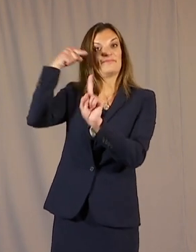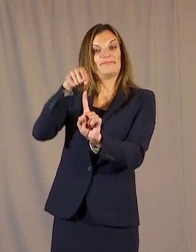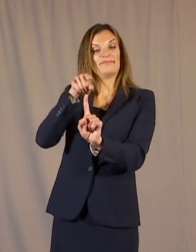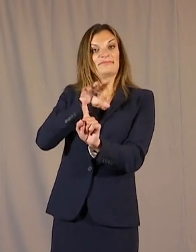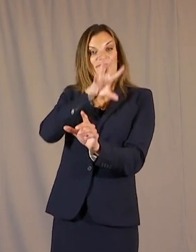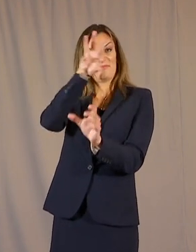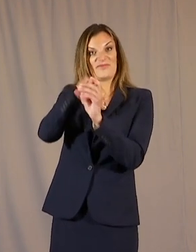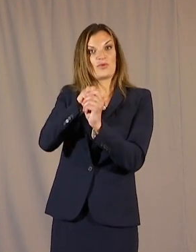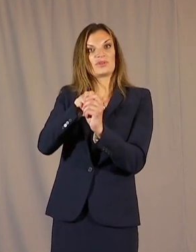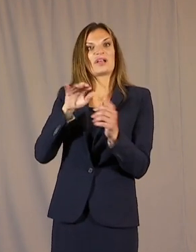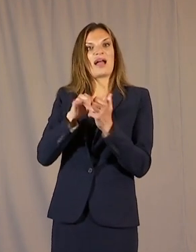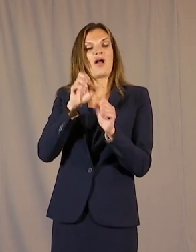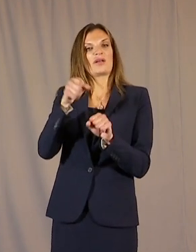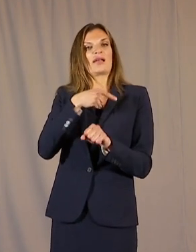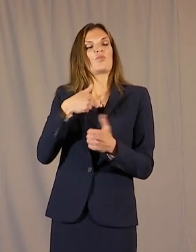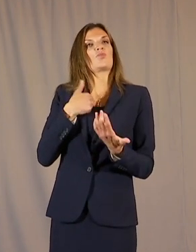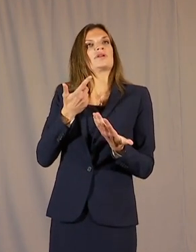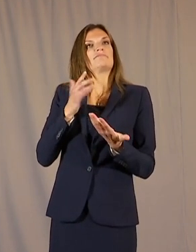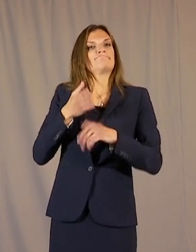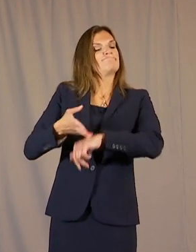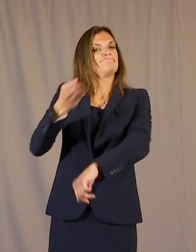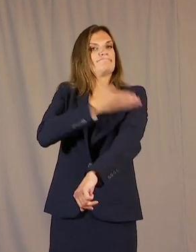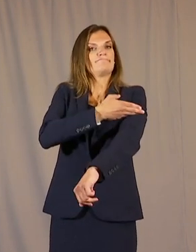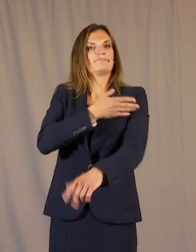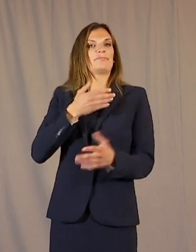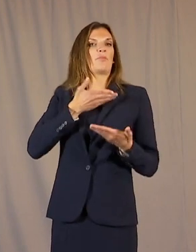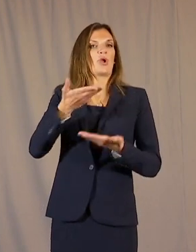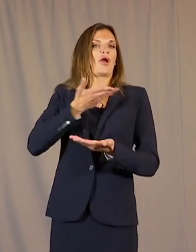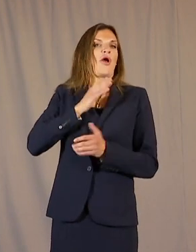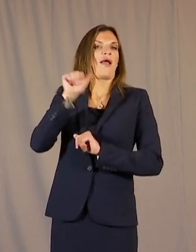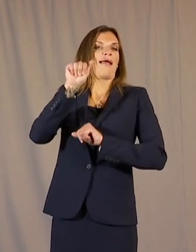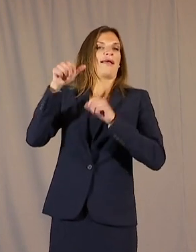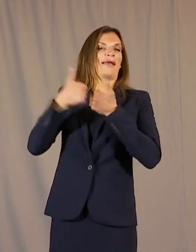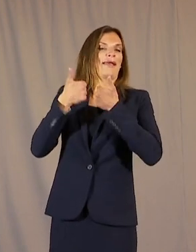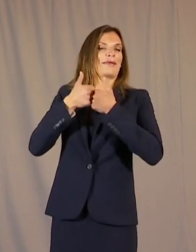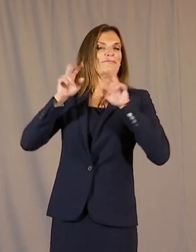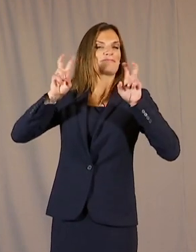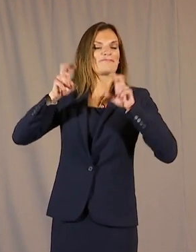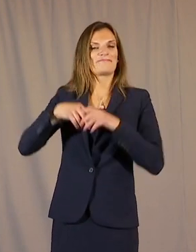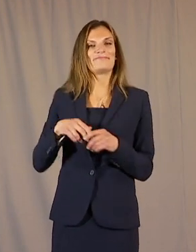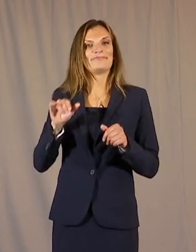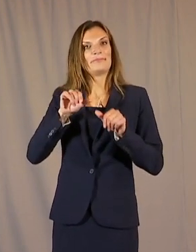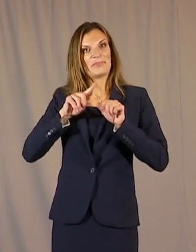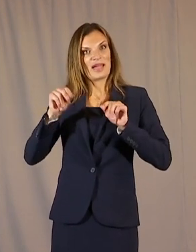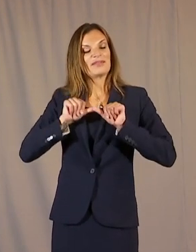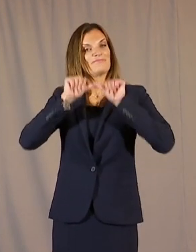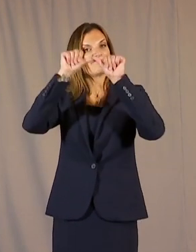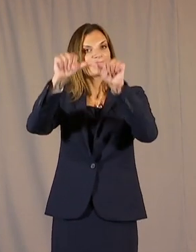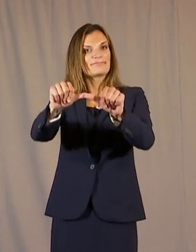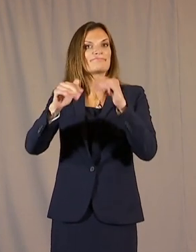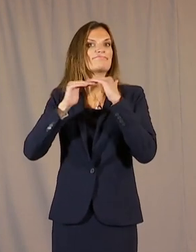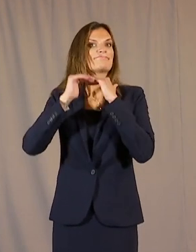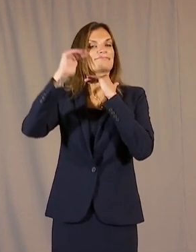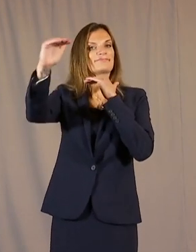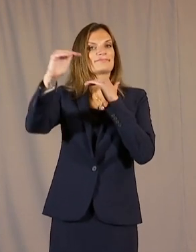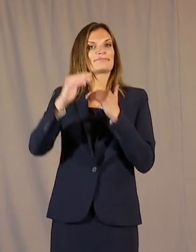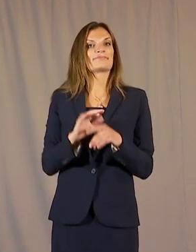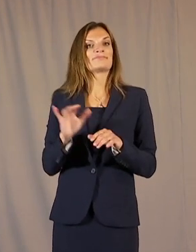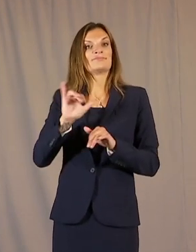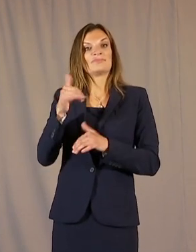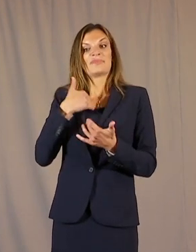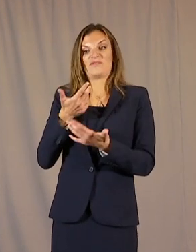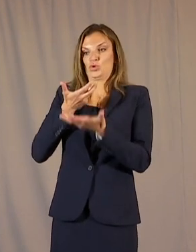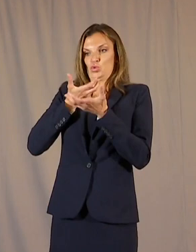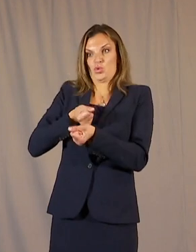bring our best, our A game, to the table consistently, but also so important is to have trusted